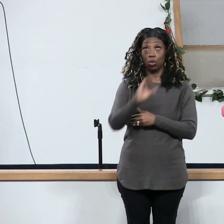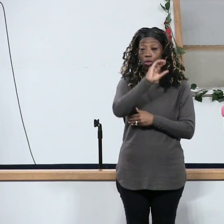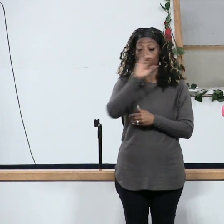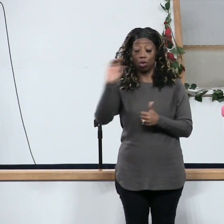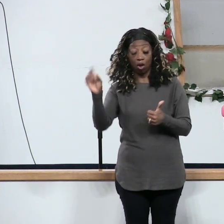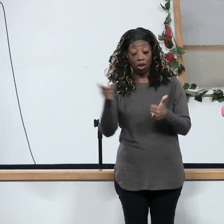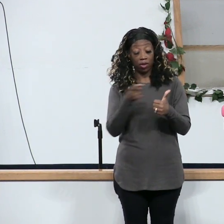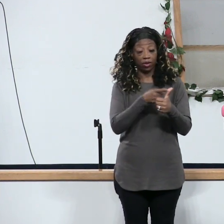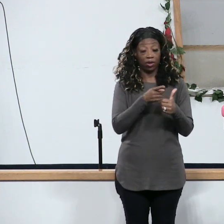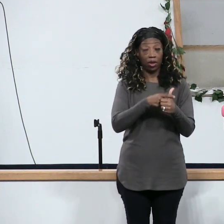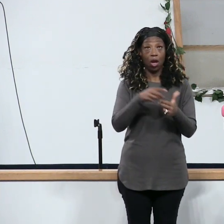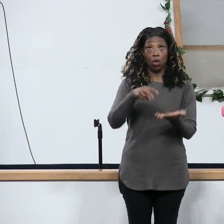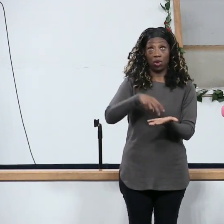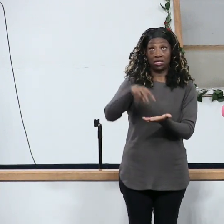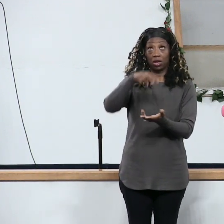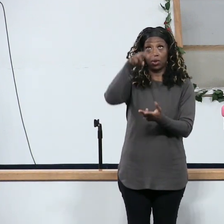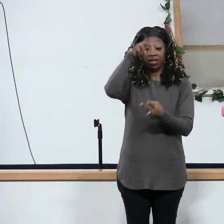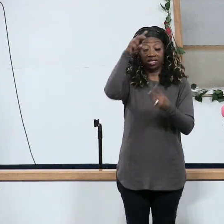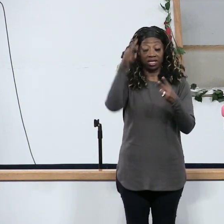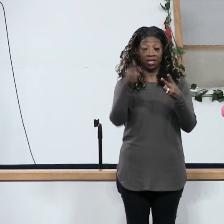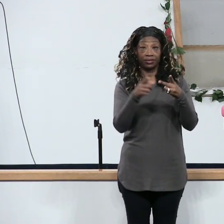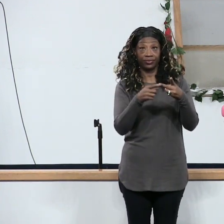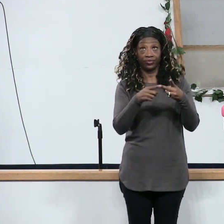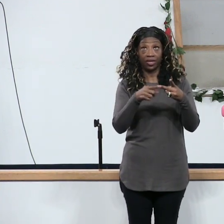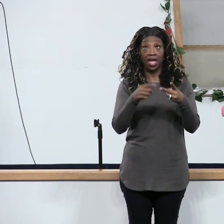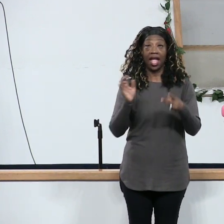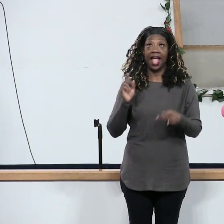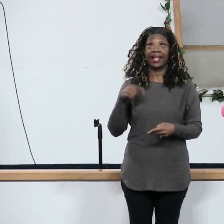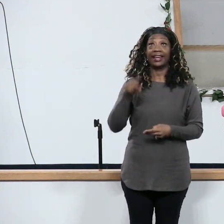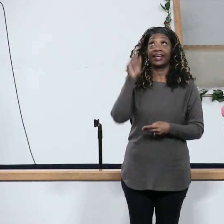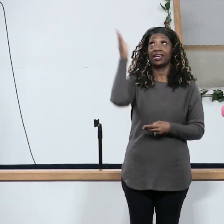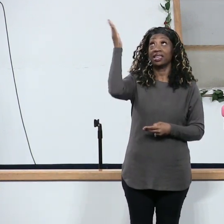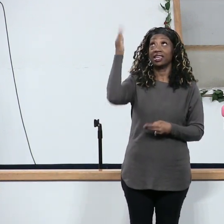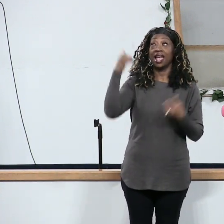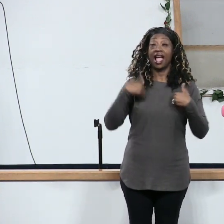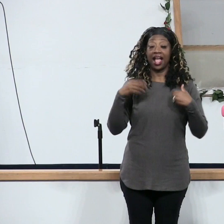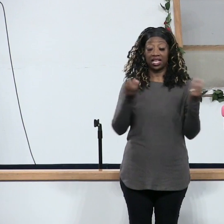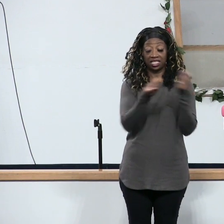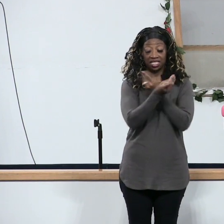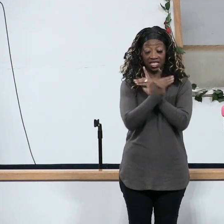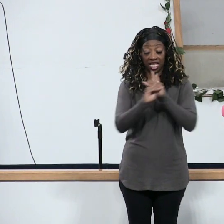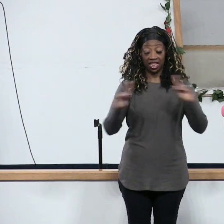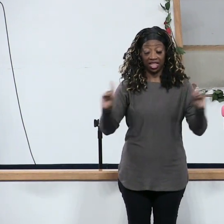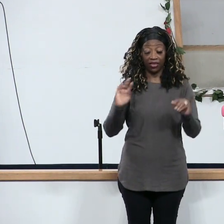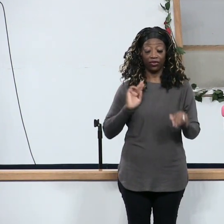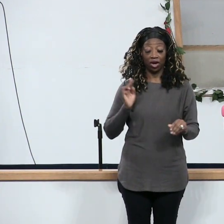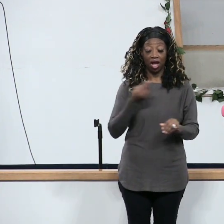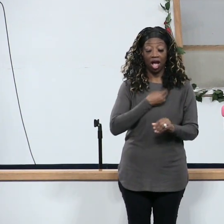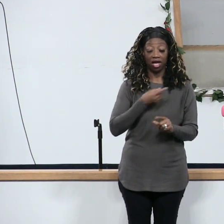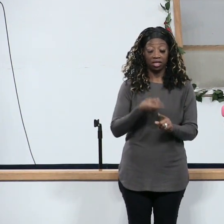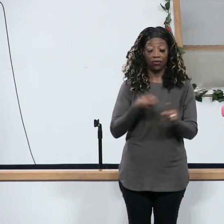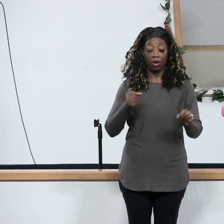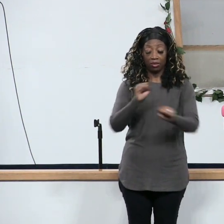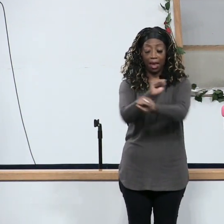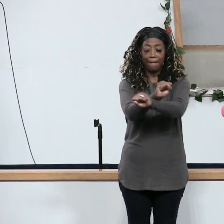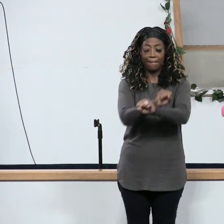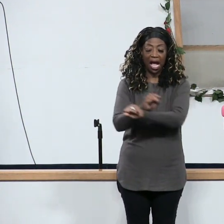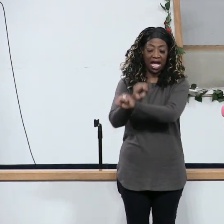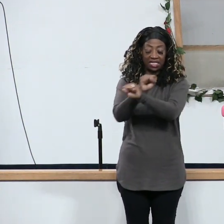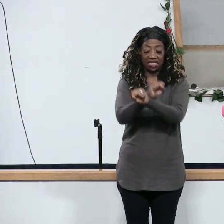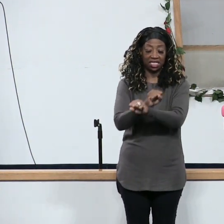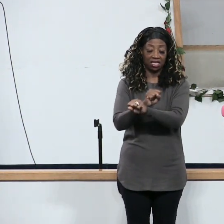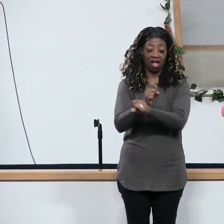his resurrection, and that he has delivered us from the bondage of sin and